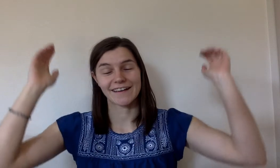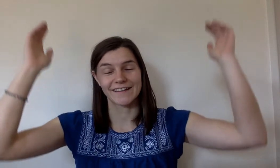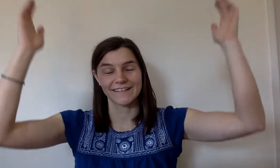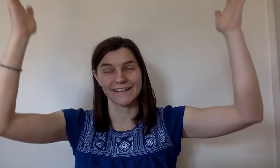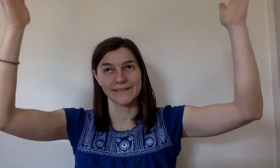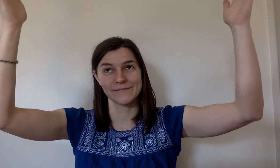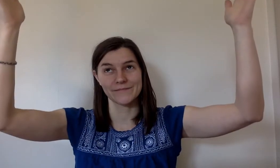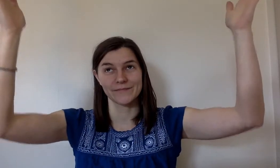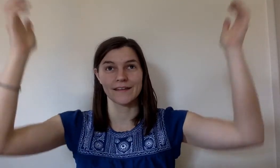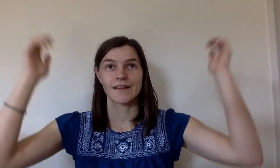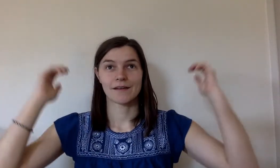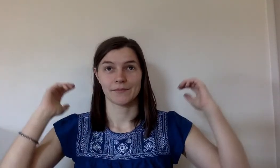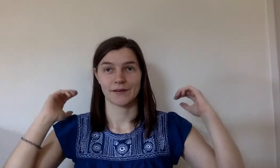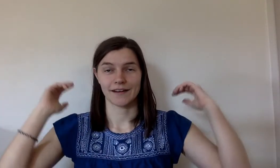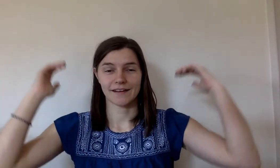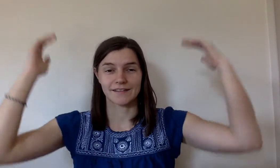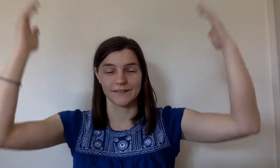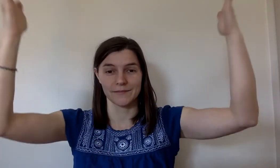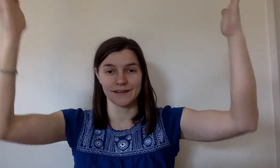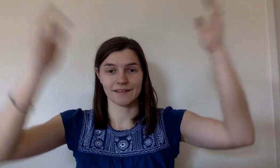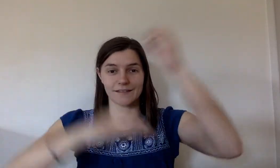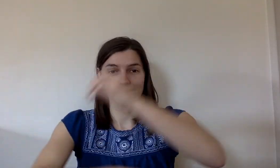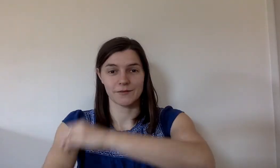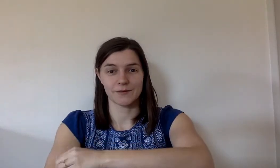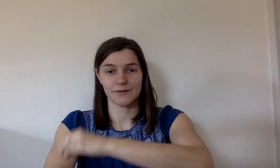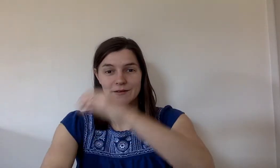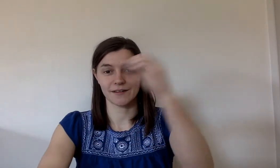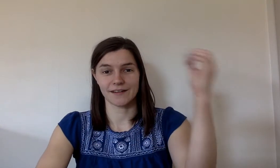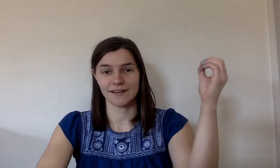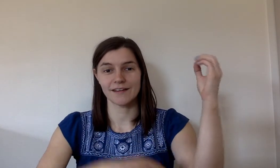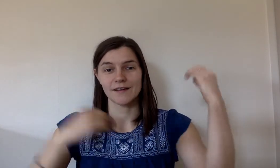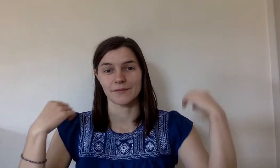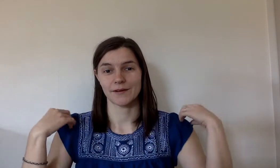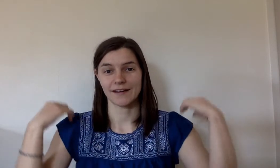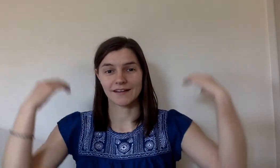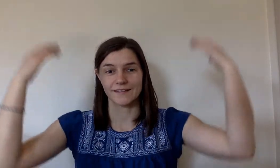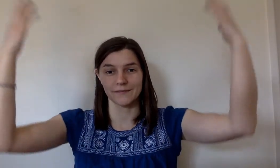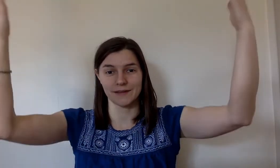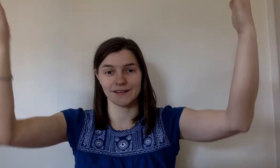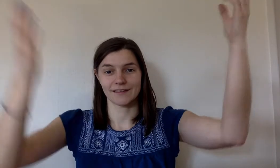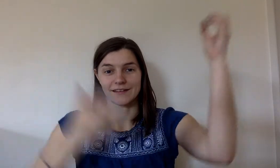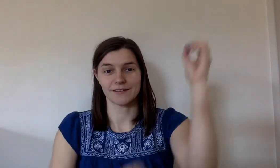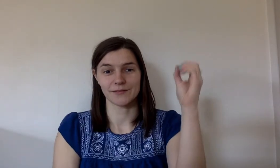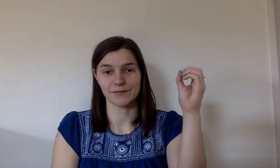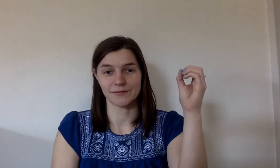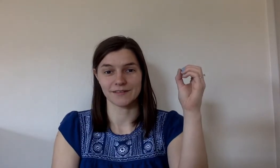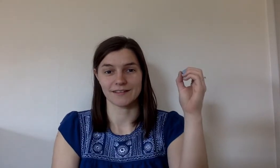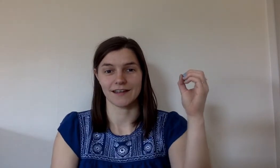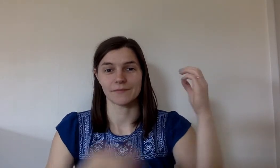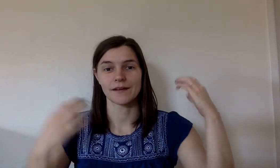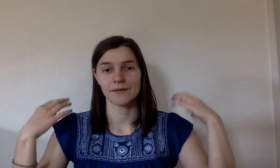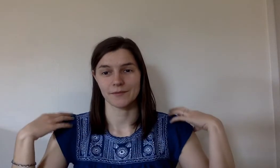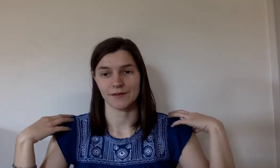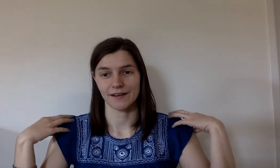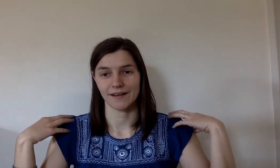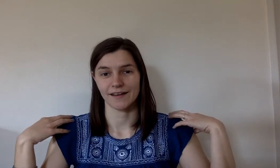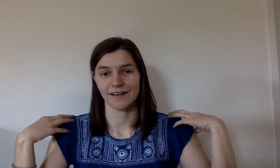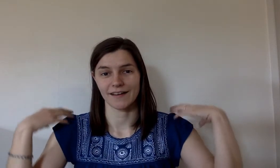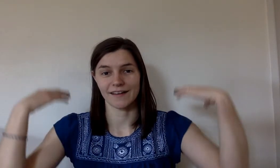praise him, praise him in the morning, praise him in the noontime.